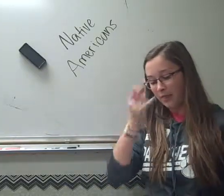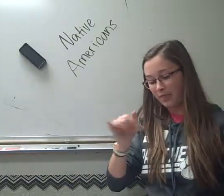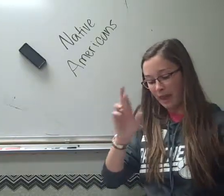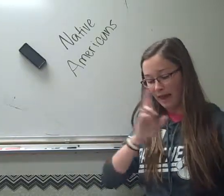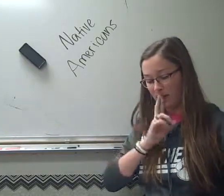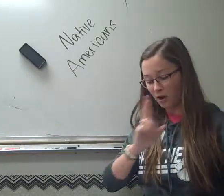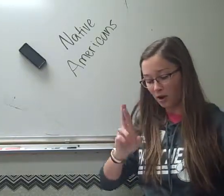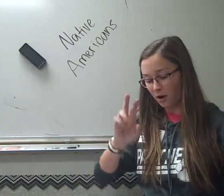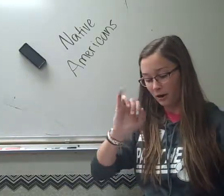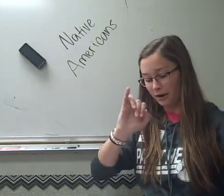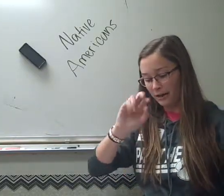They are